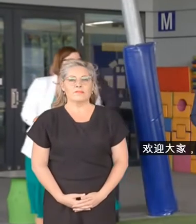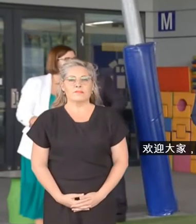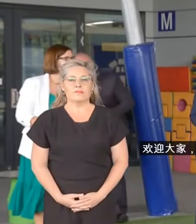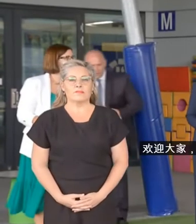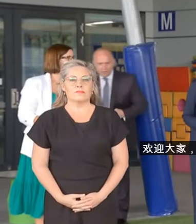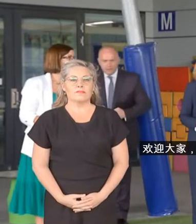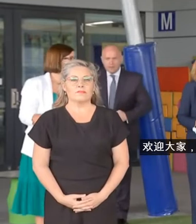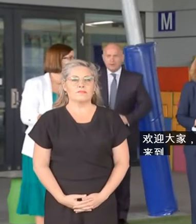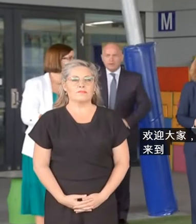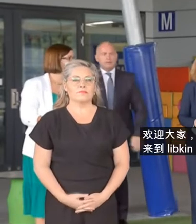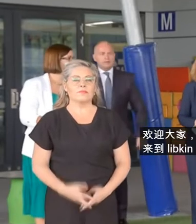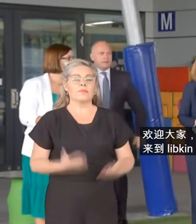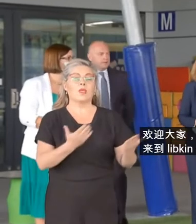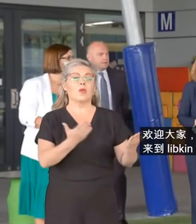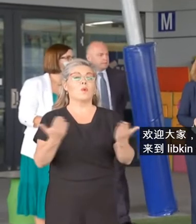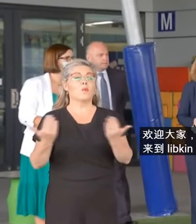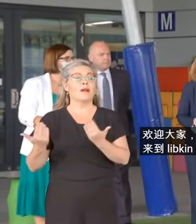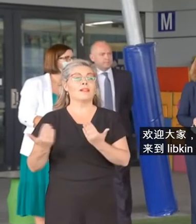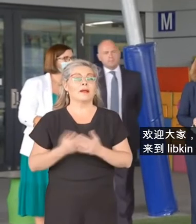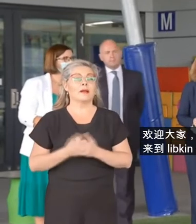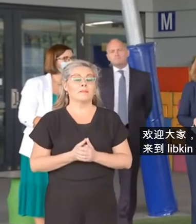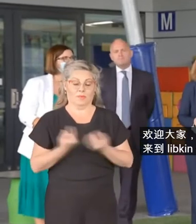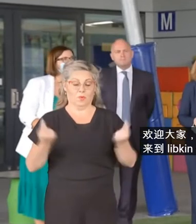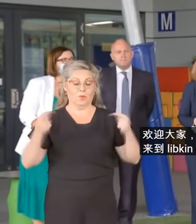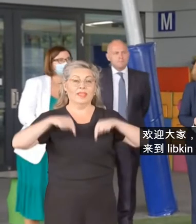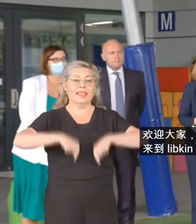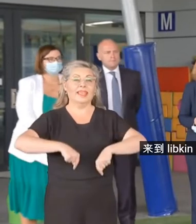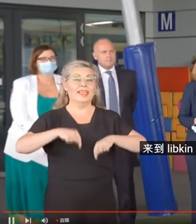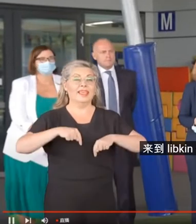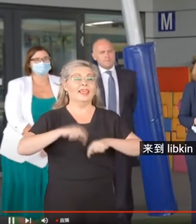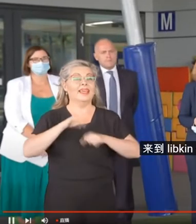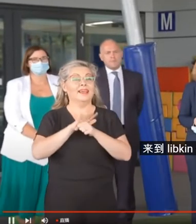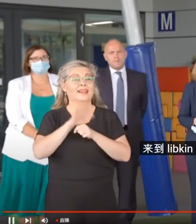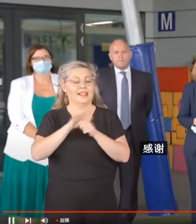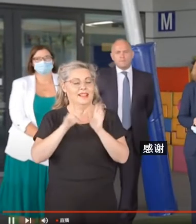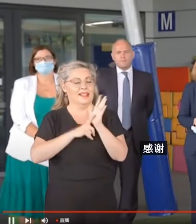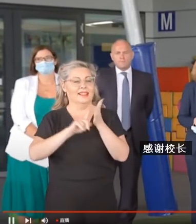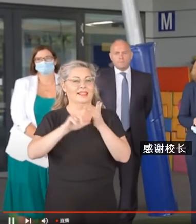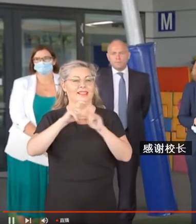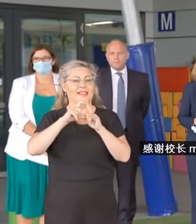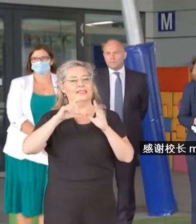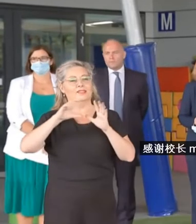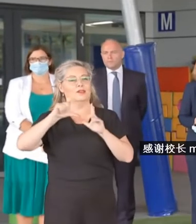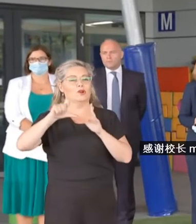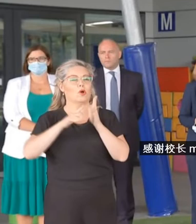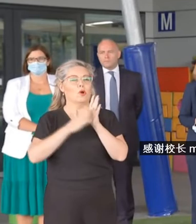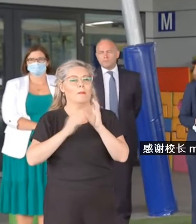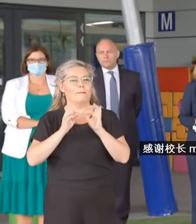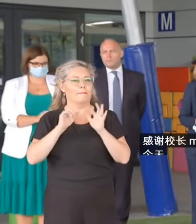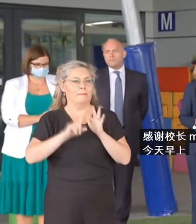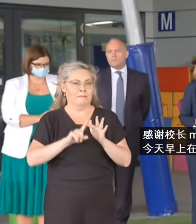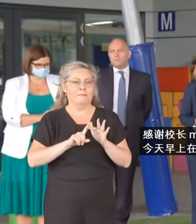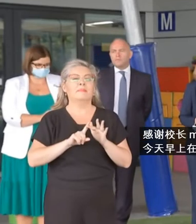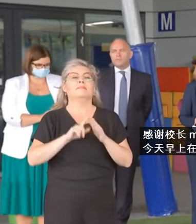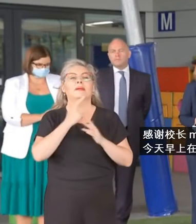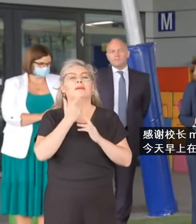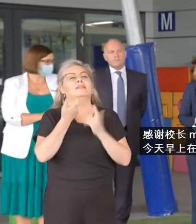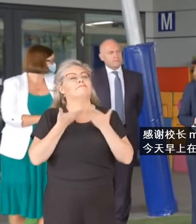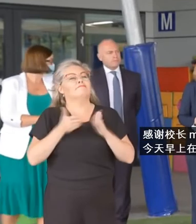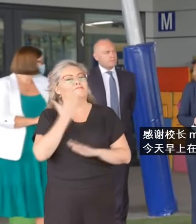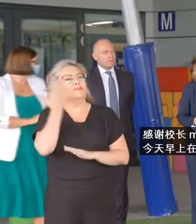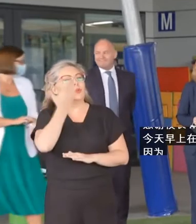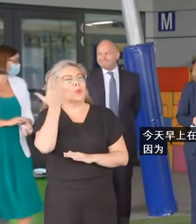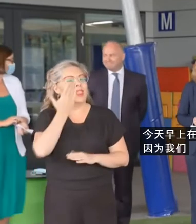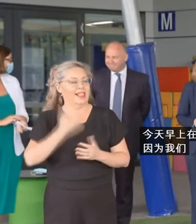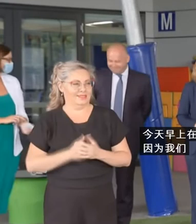Well, welcome everybody. It's great to be here at Lidcombe Public School, and I want to thank the Principal, Matt Lewis, for hosting us here